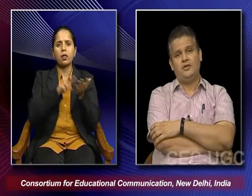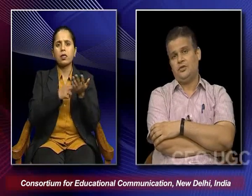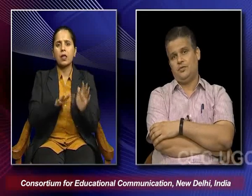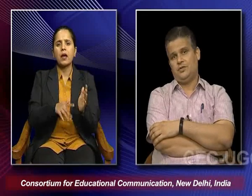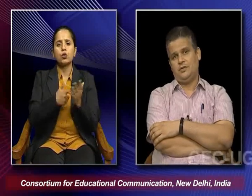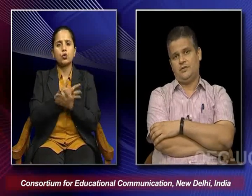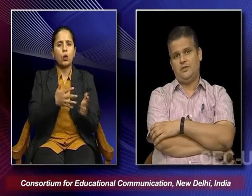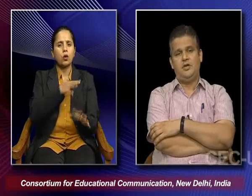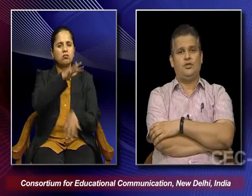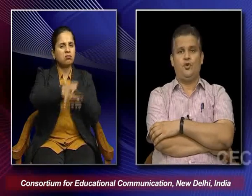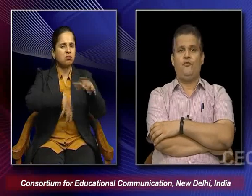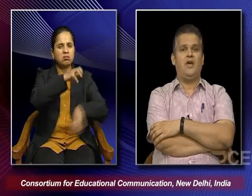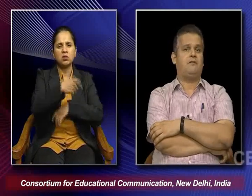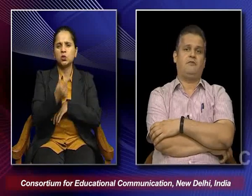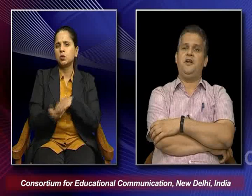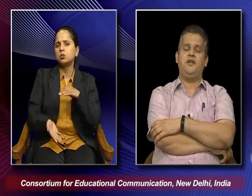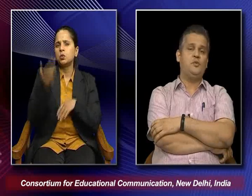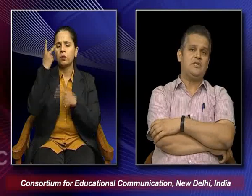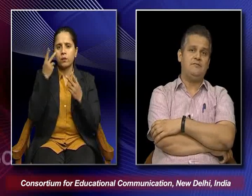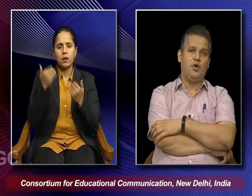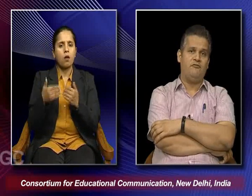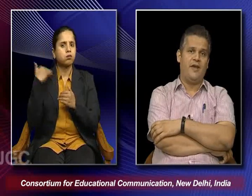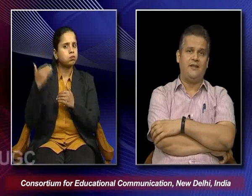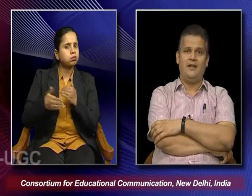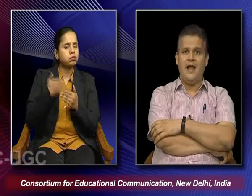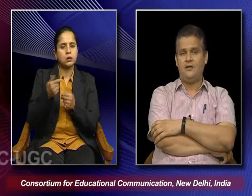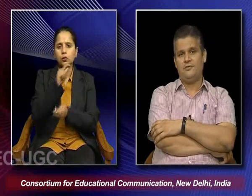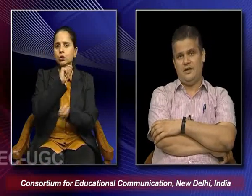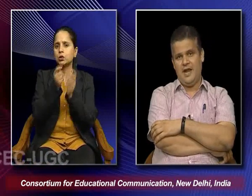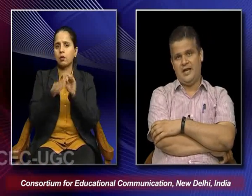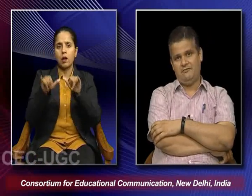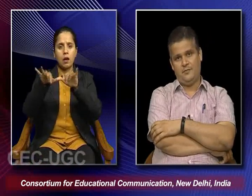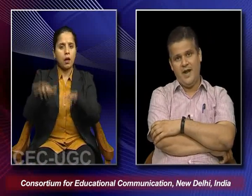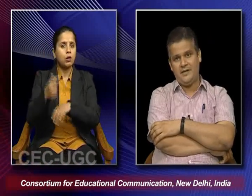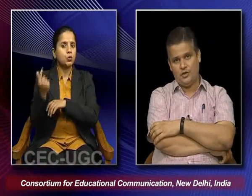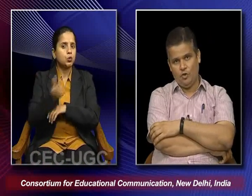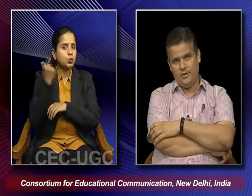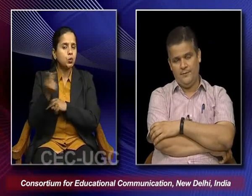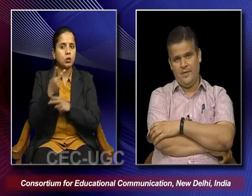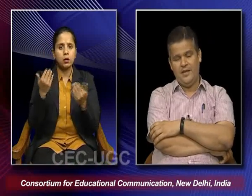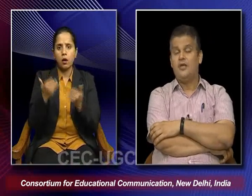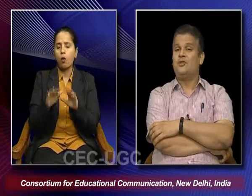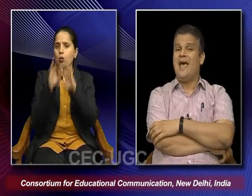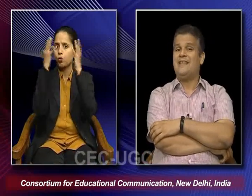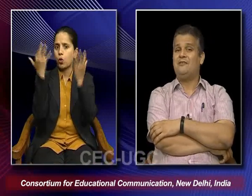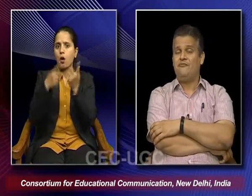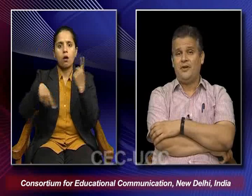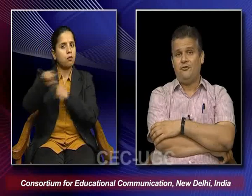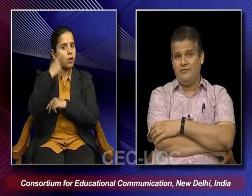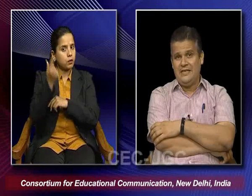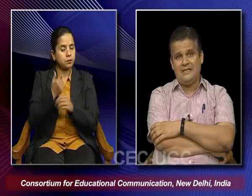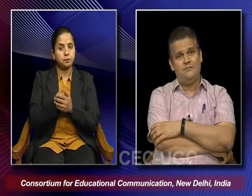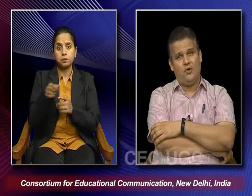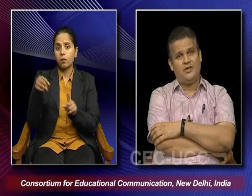natural resources. So we are continuously modifying the land use and land cover patterns globally. So as an effect